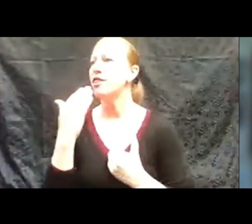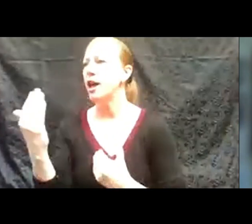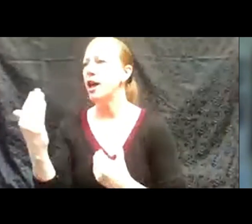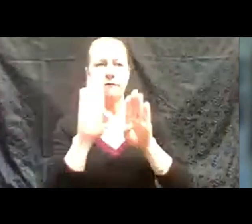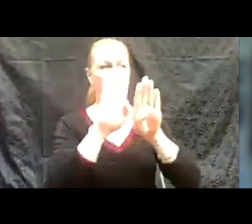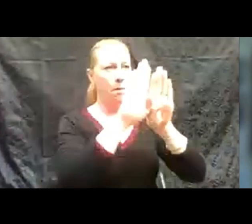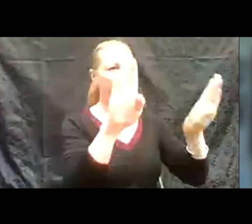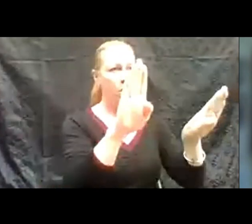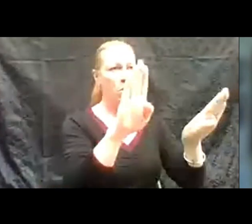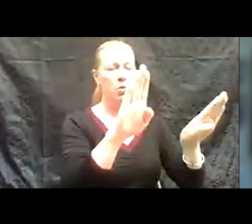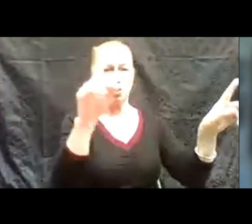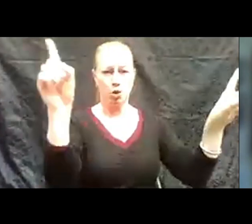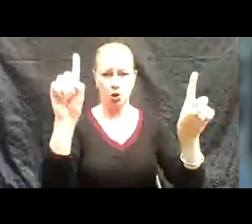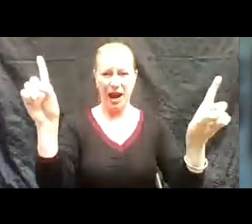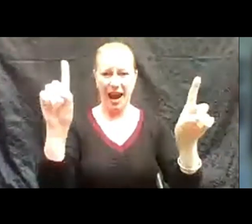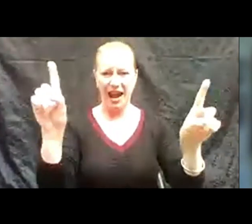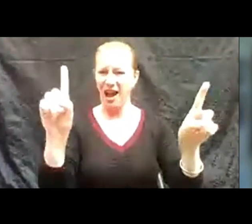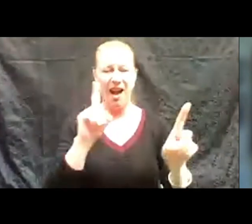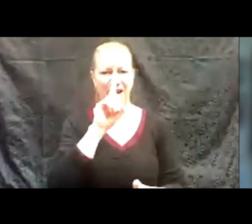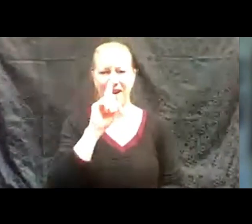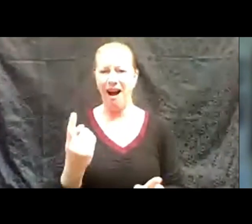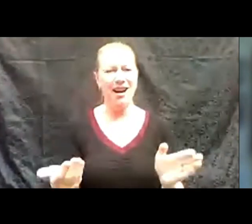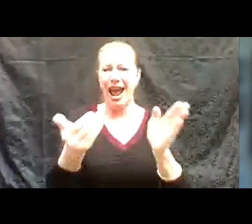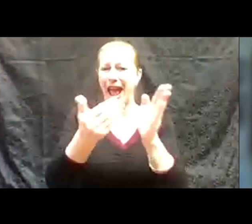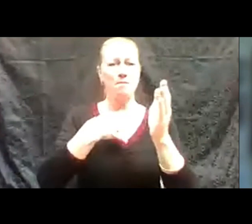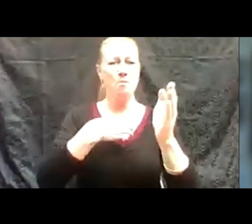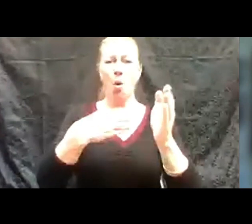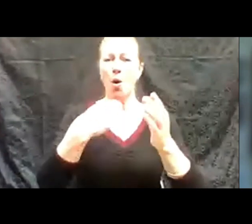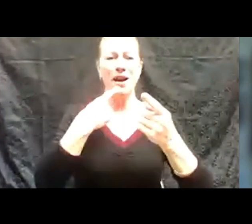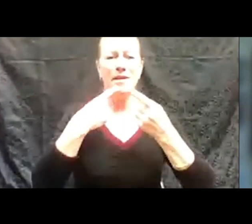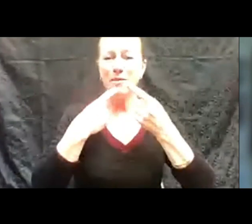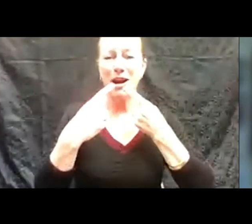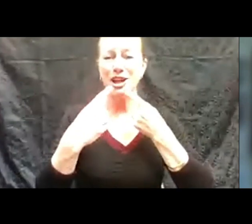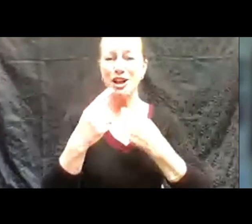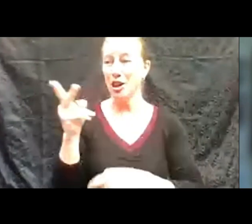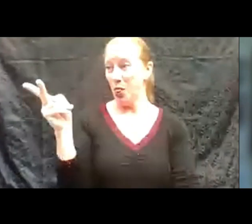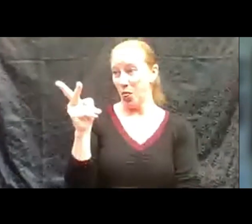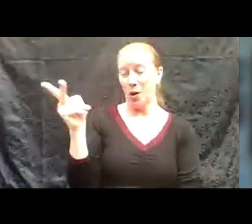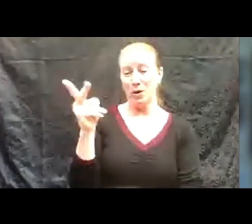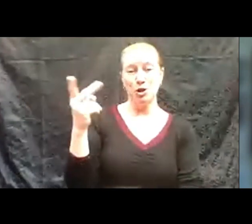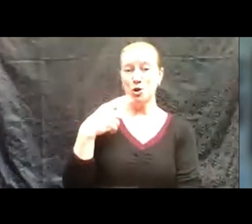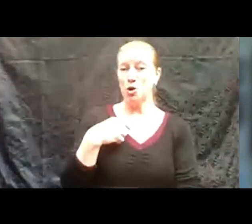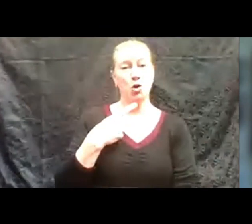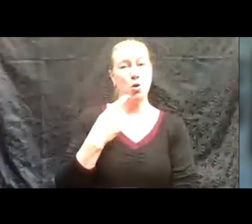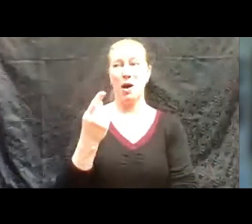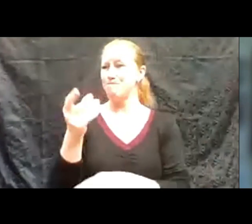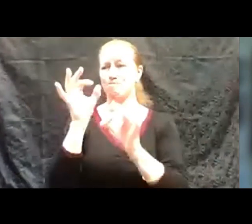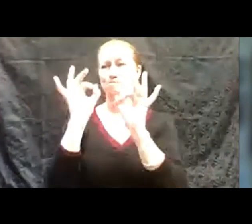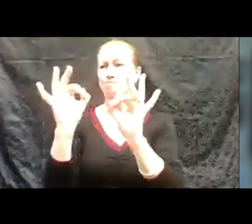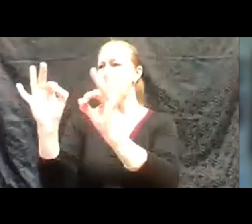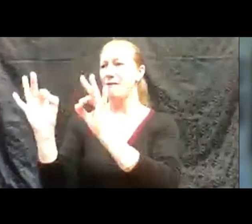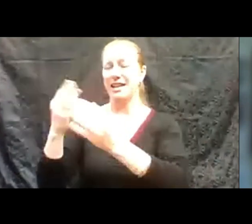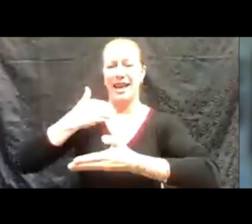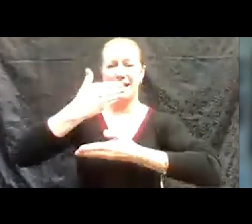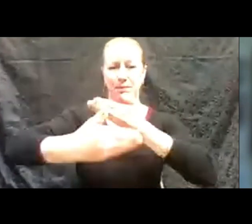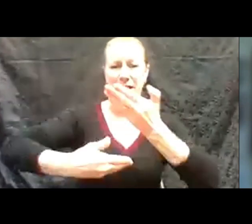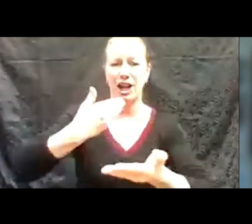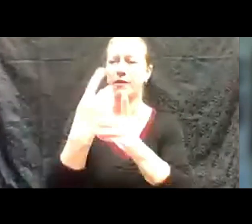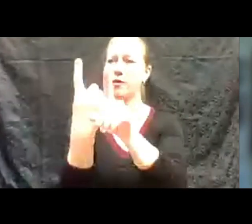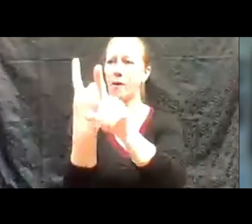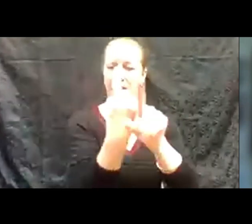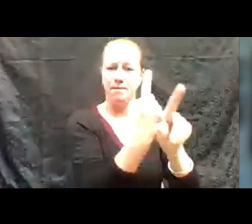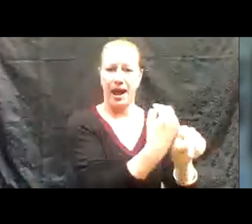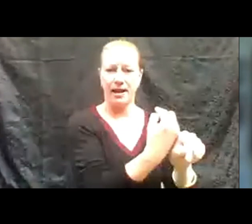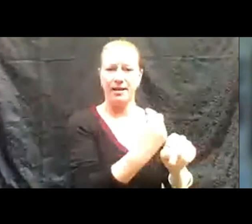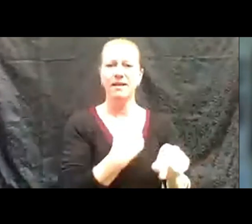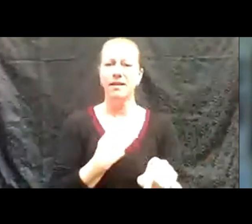today. I can't really add much more. I think Huhana and Alexia, you've nailed it in terms of feedback. But I